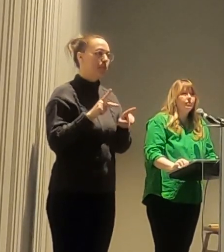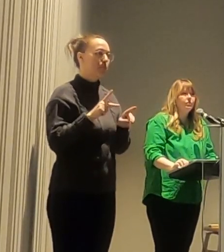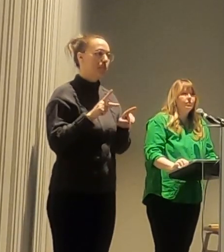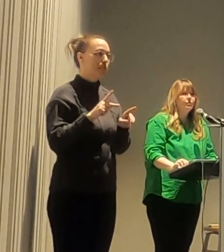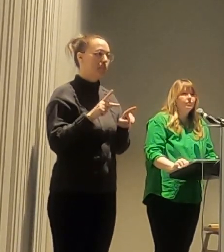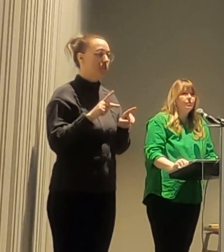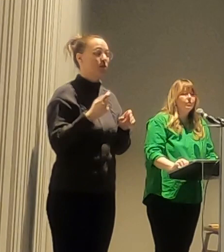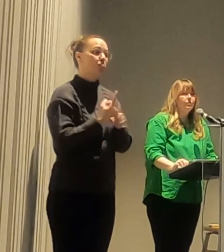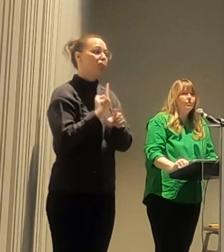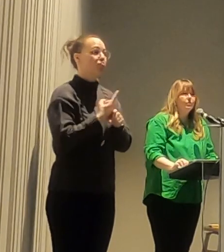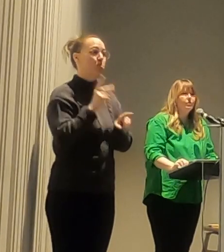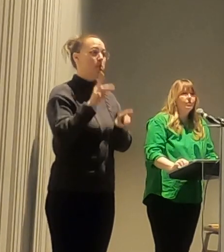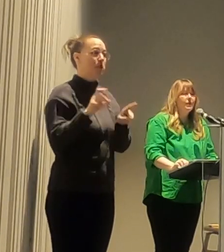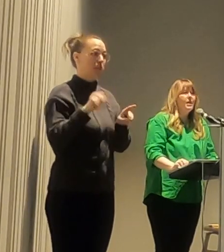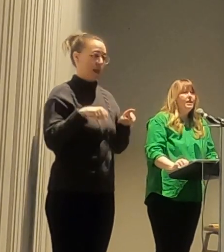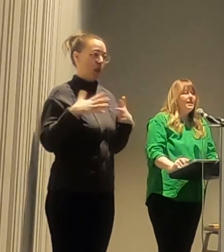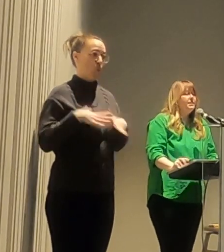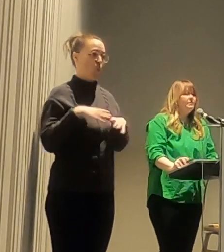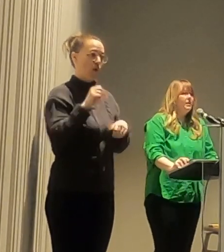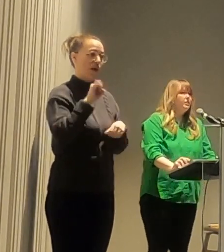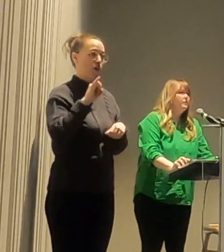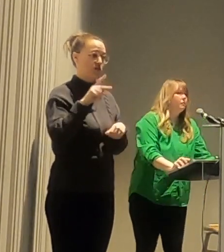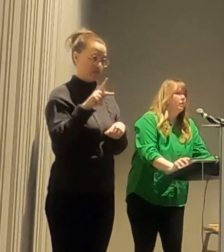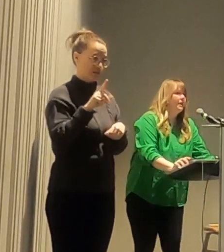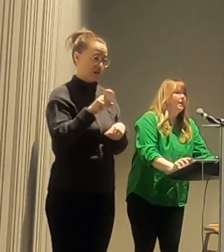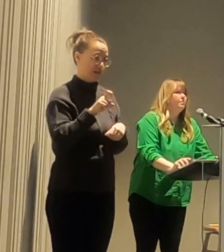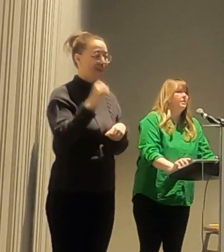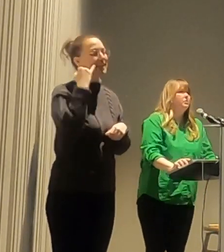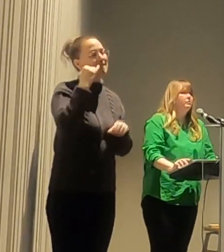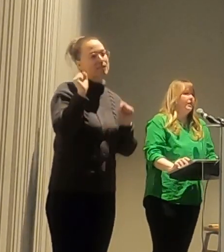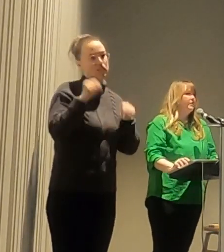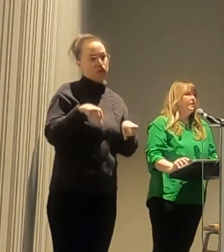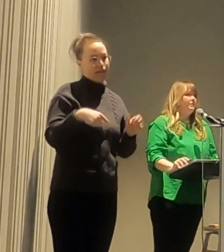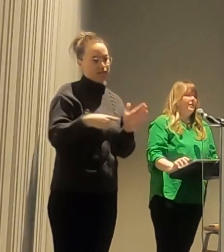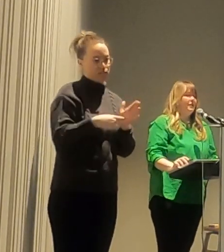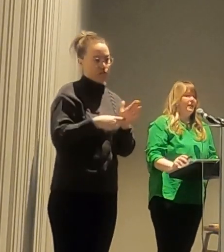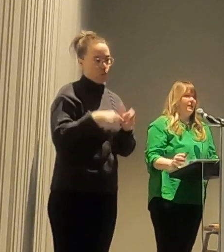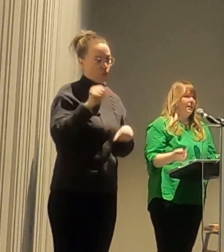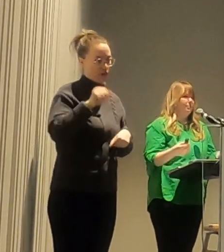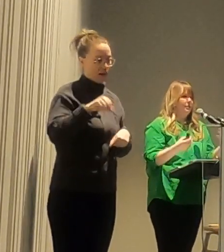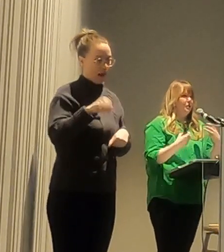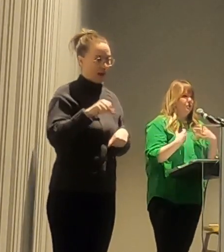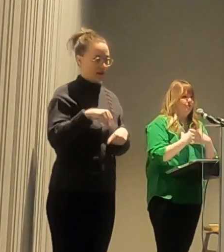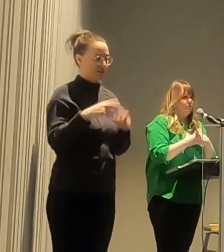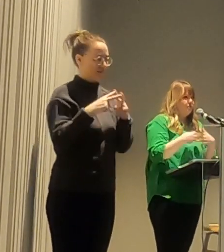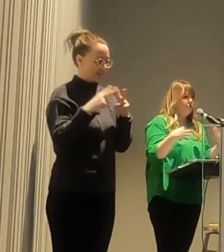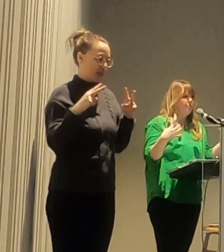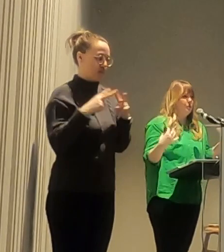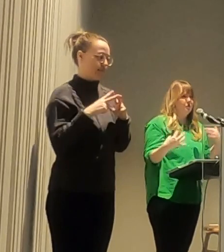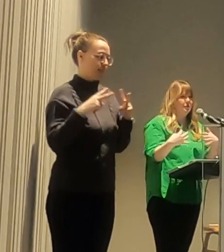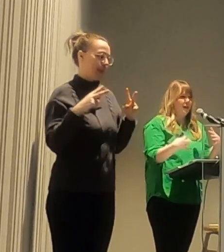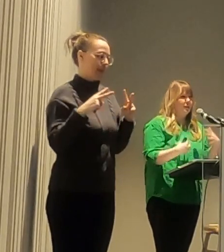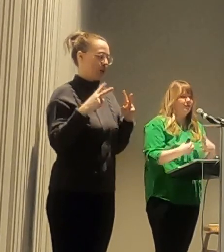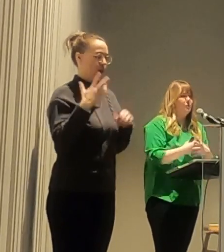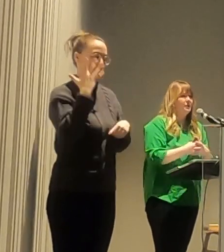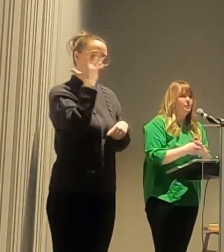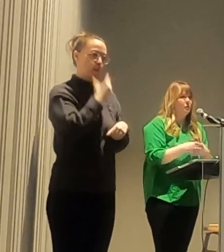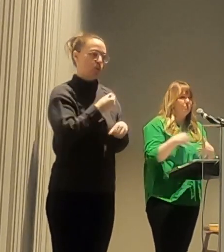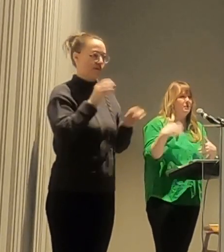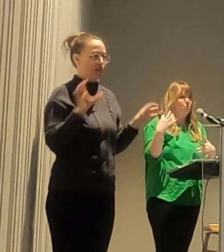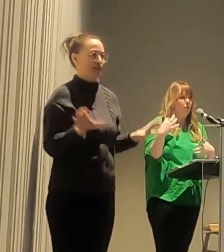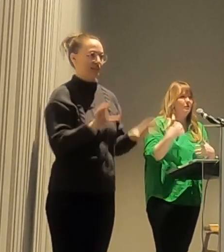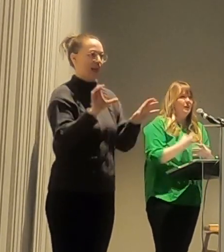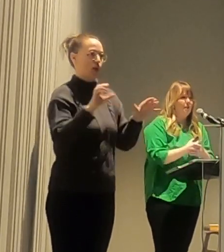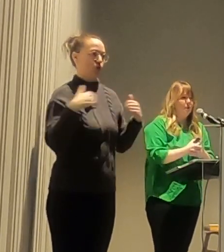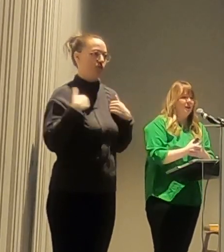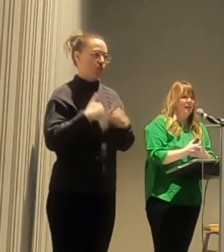or was that just for the upper class? Yes, if they could afford it. These very, very, beautiful decorative ones